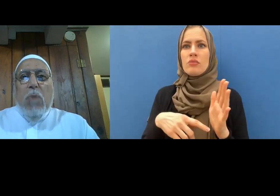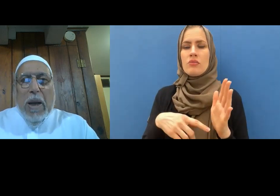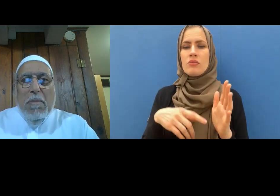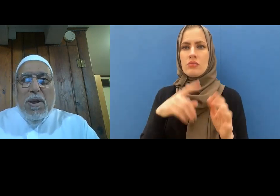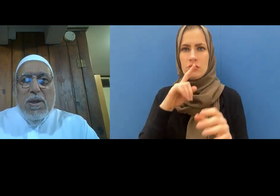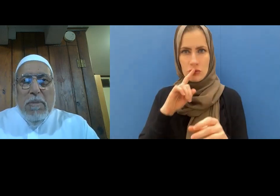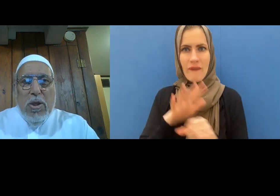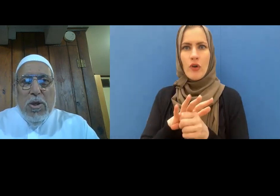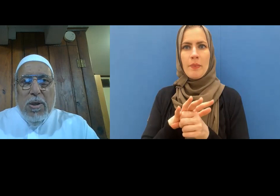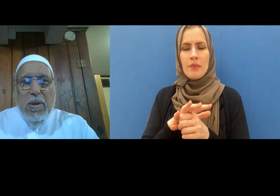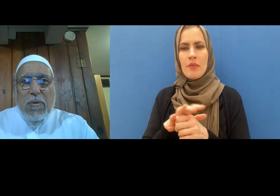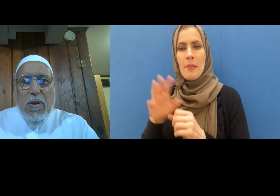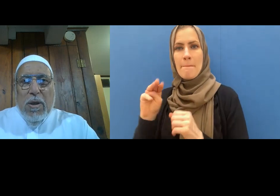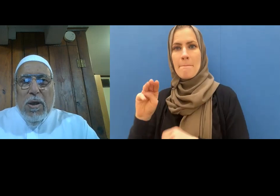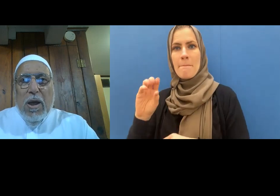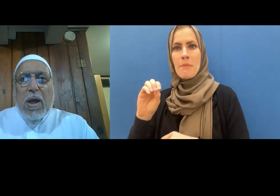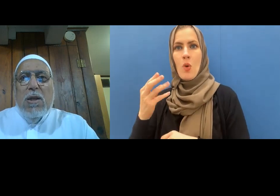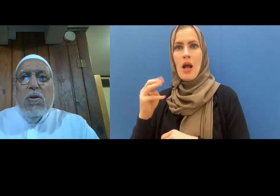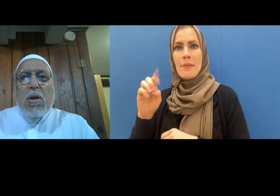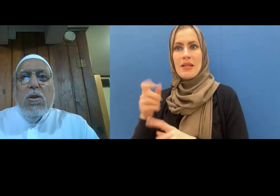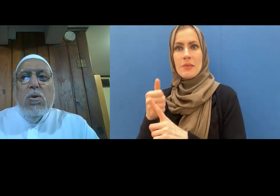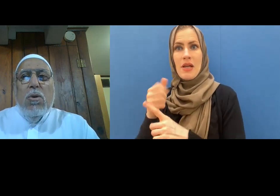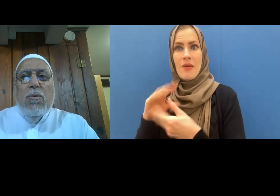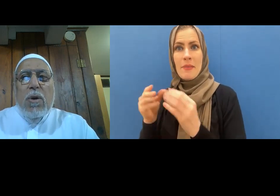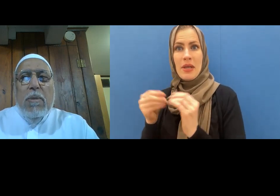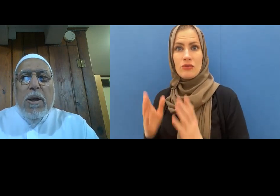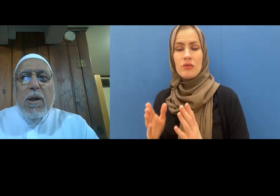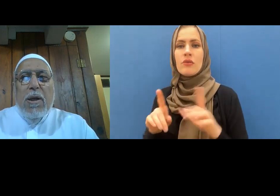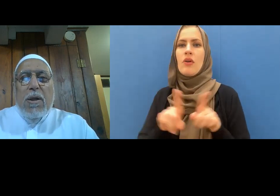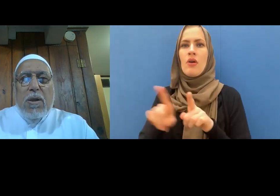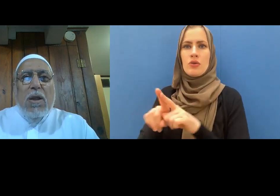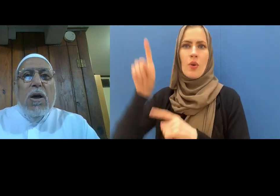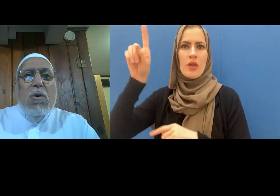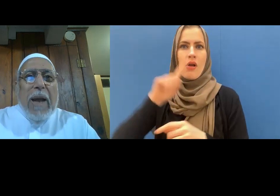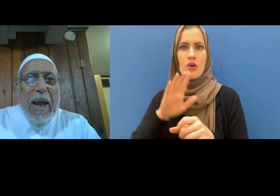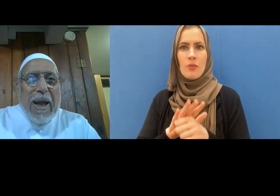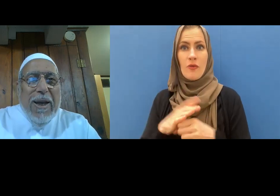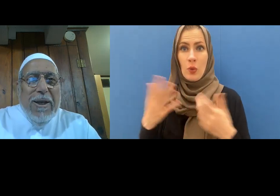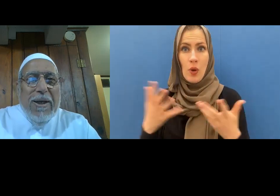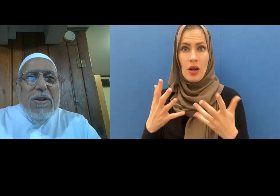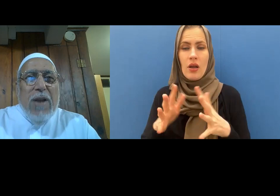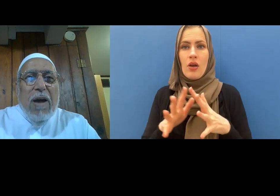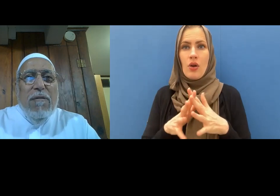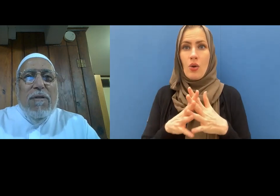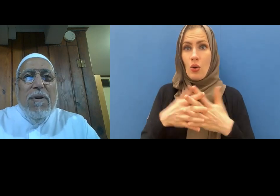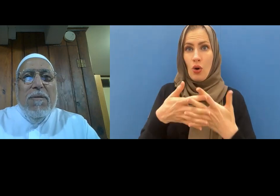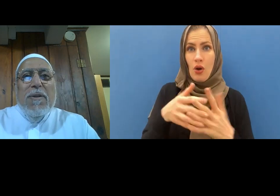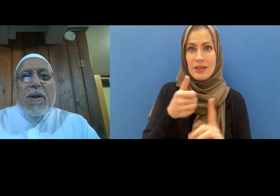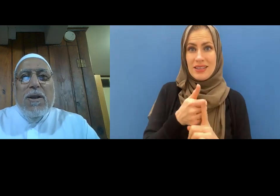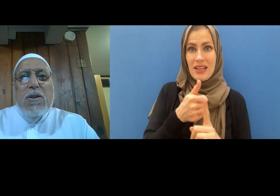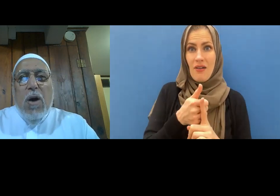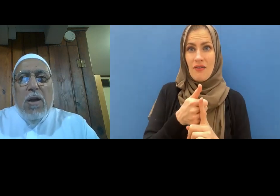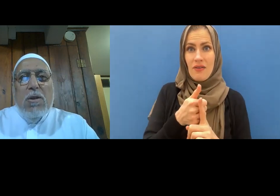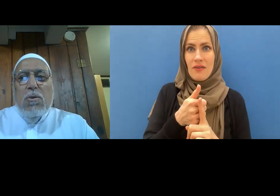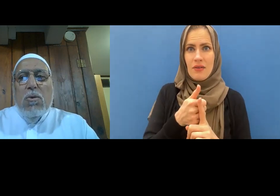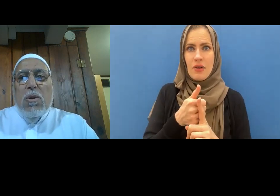that Muhammad is a messenger, he is also confirming that the Quran itself